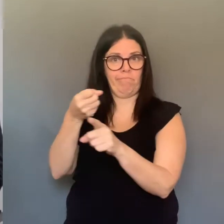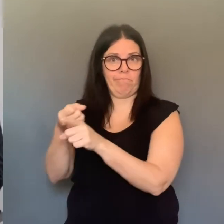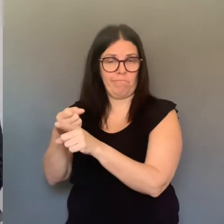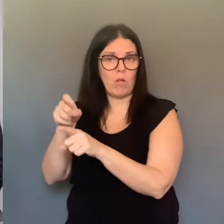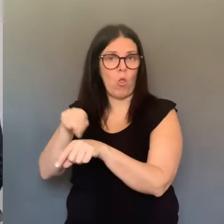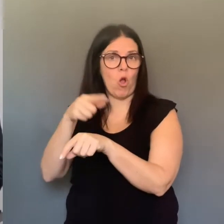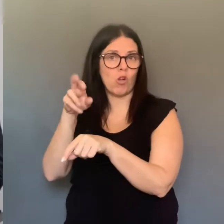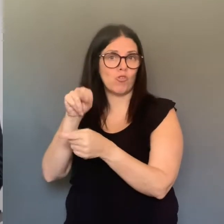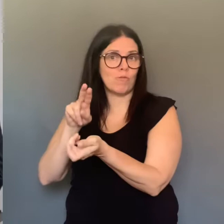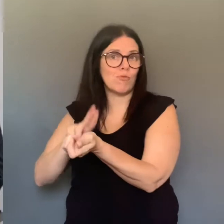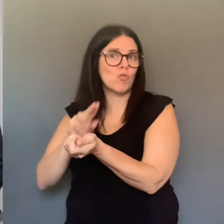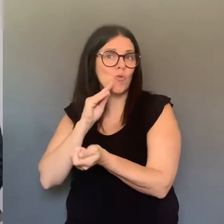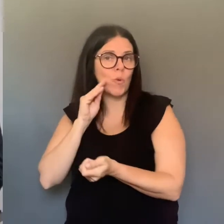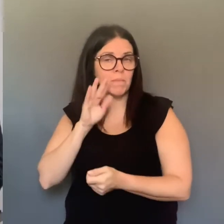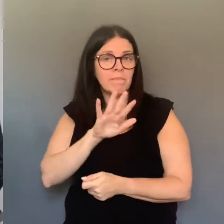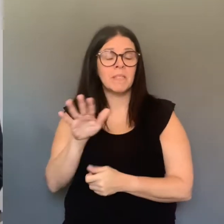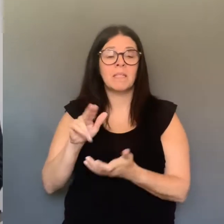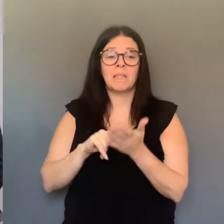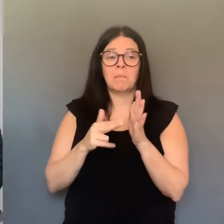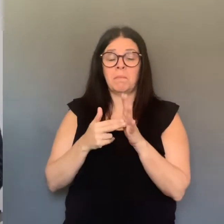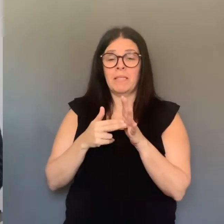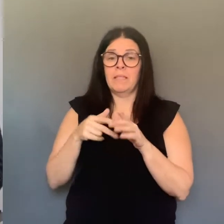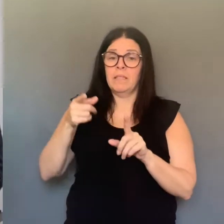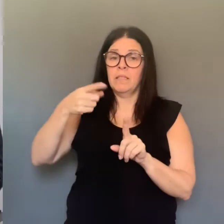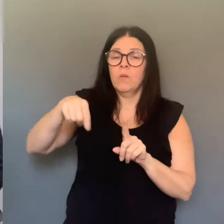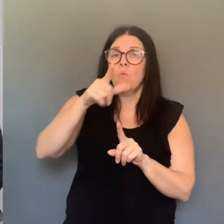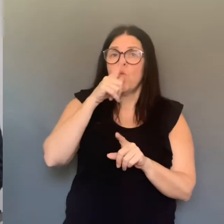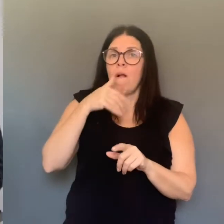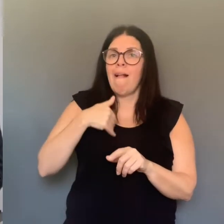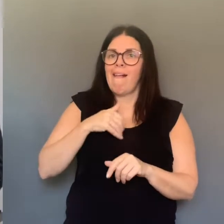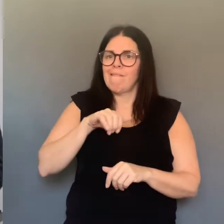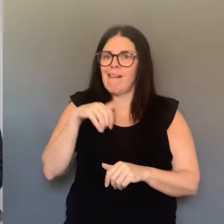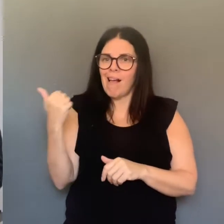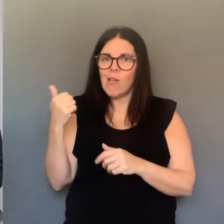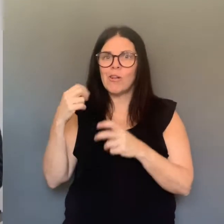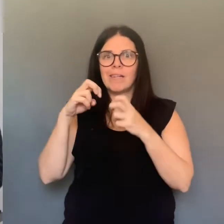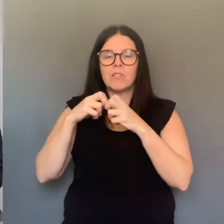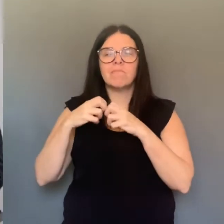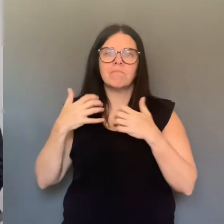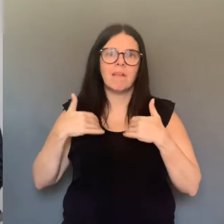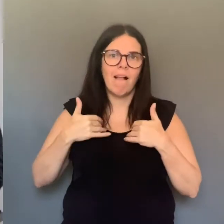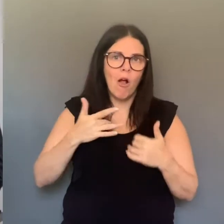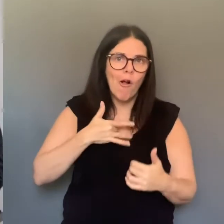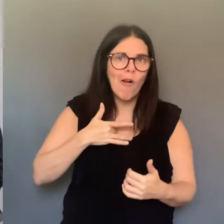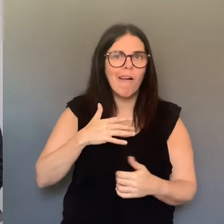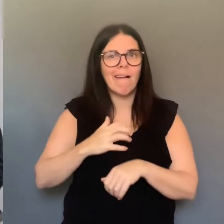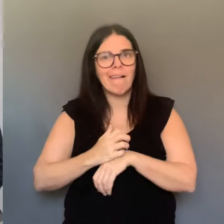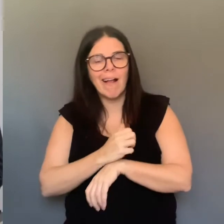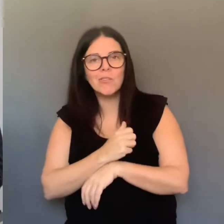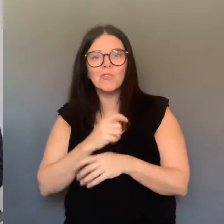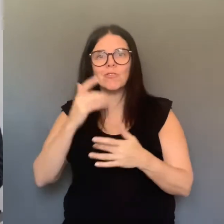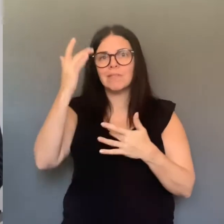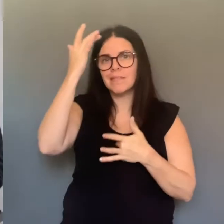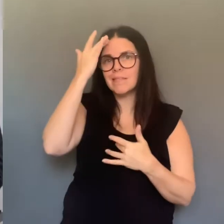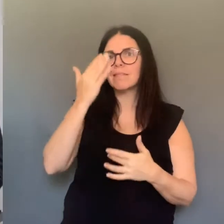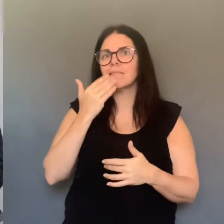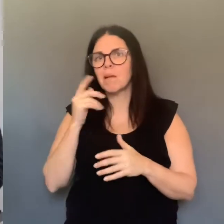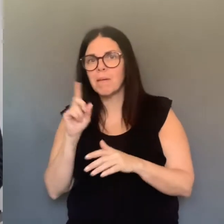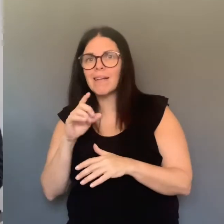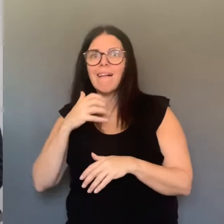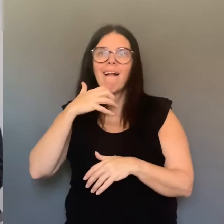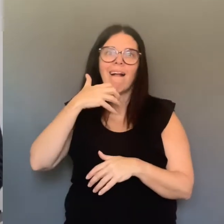has provided guidance to long-term care homes around COVID-19, starting from preventing the introduction of COVID-19 into the long-term care home